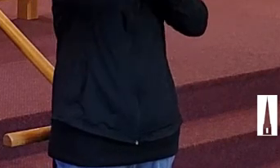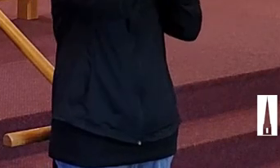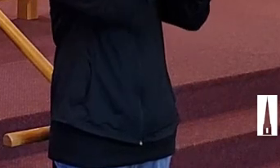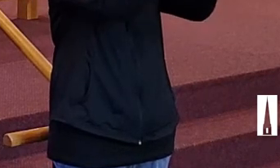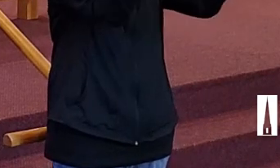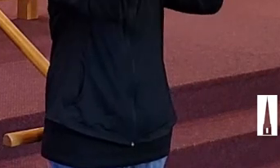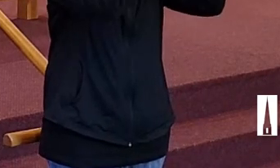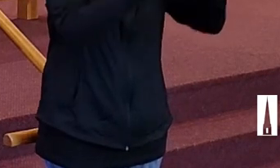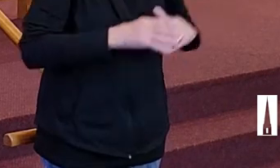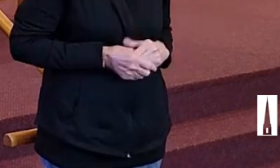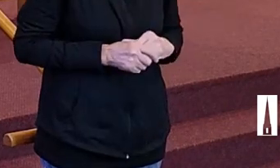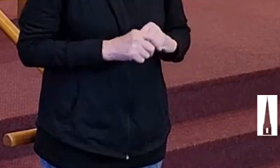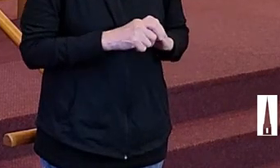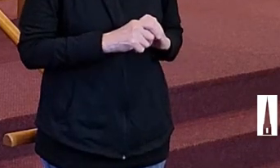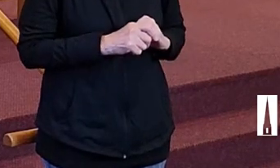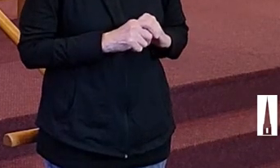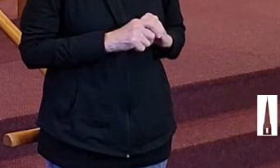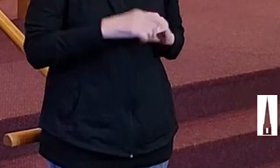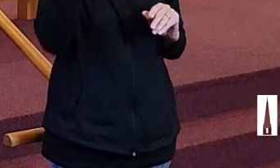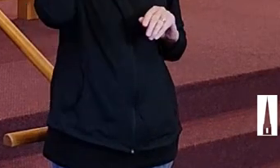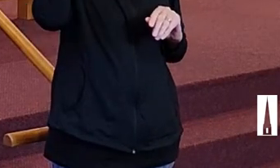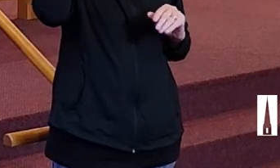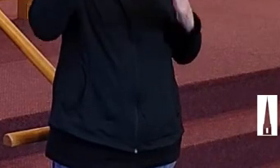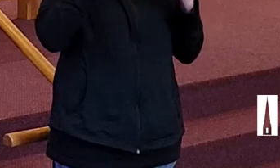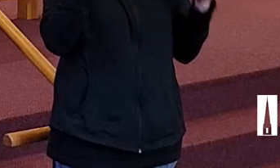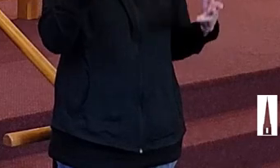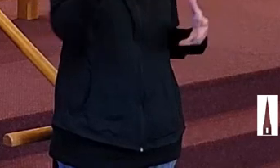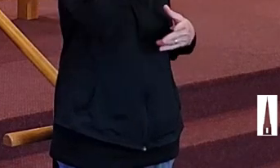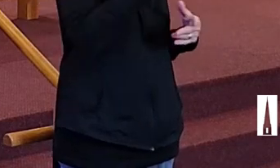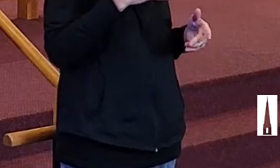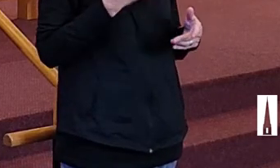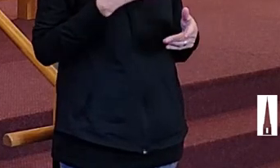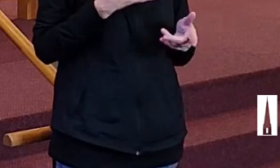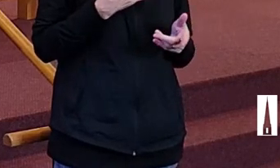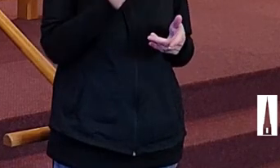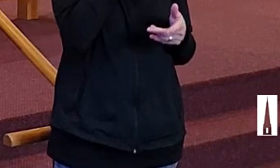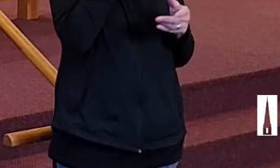I suspect we find ourselves in this middle ground more often than we would like to think.